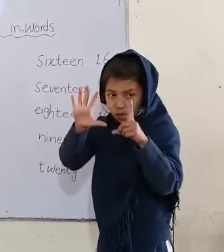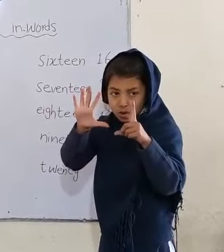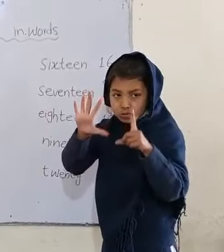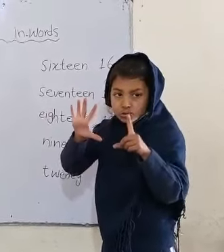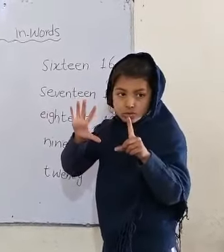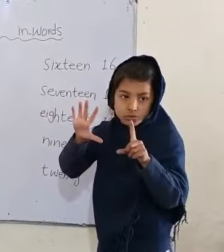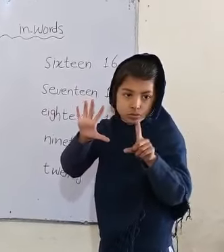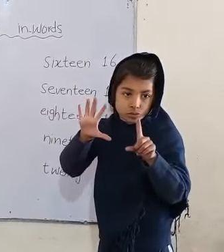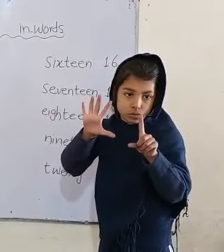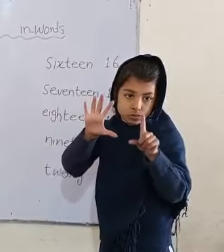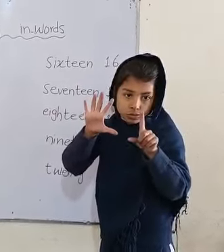15.